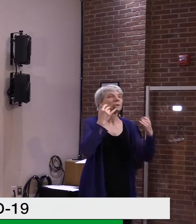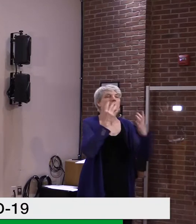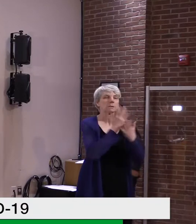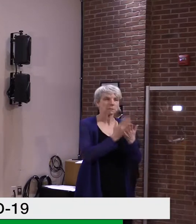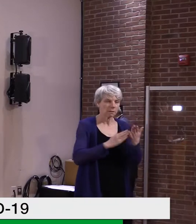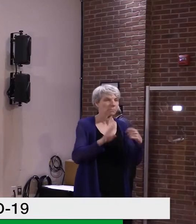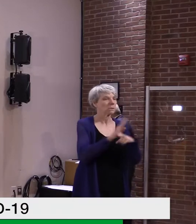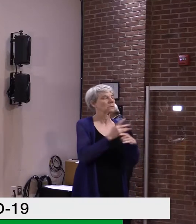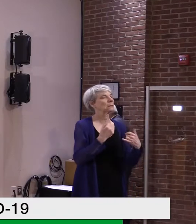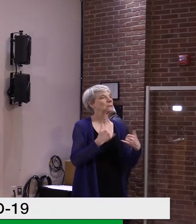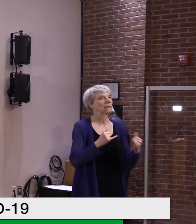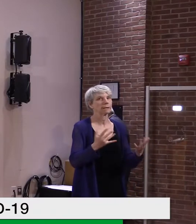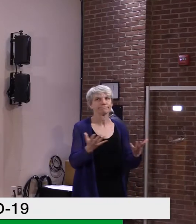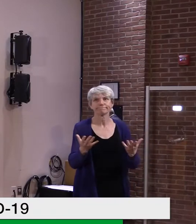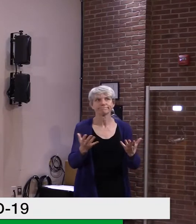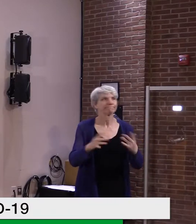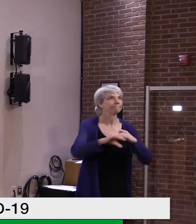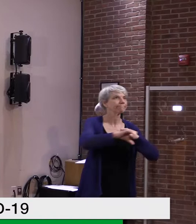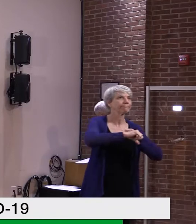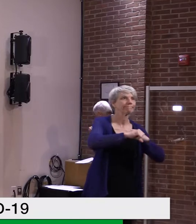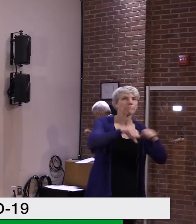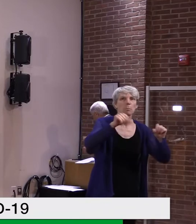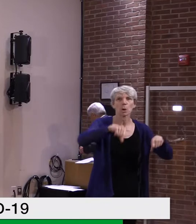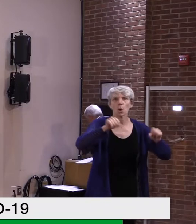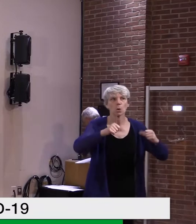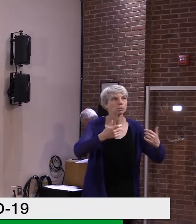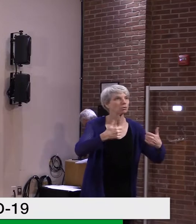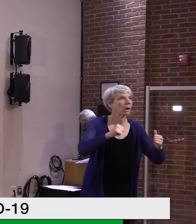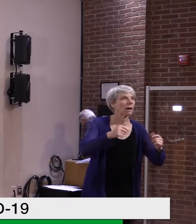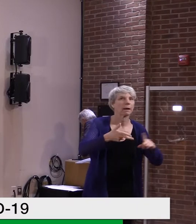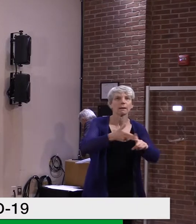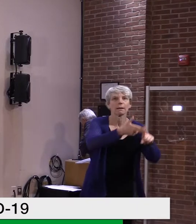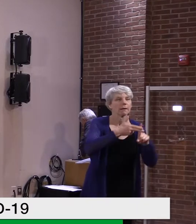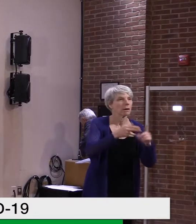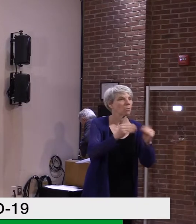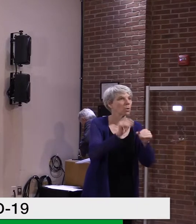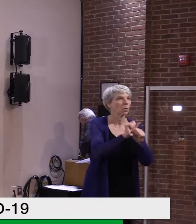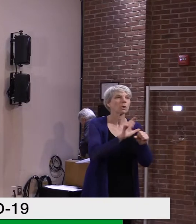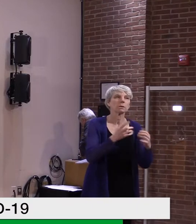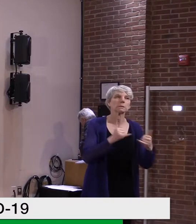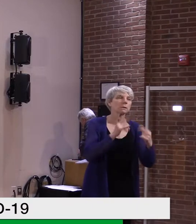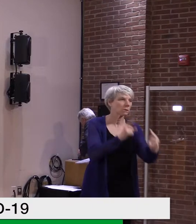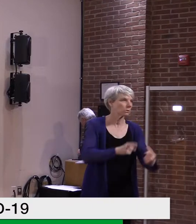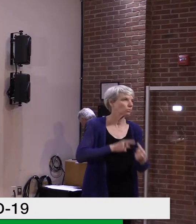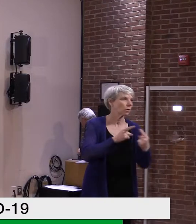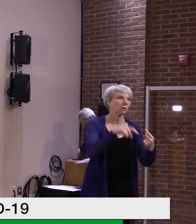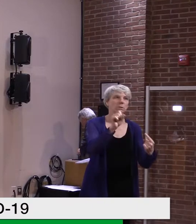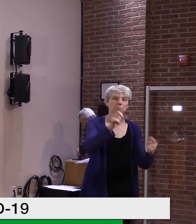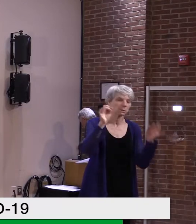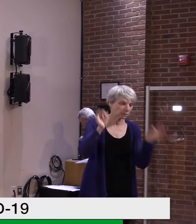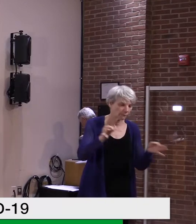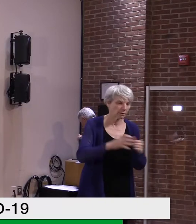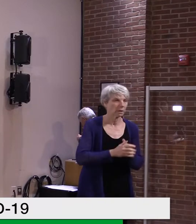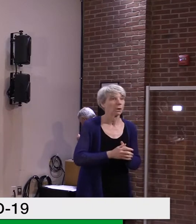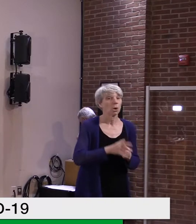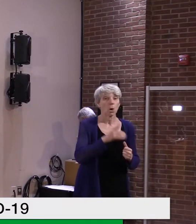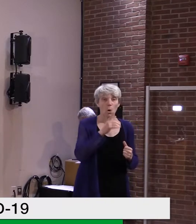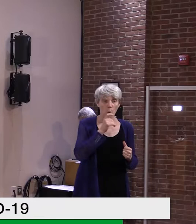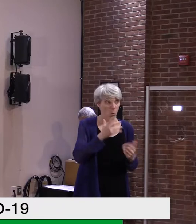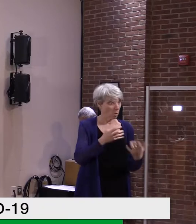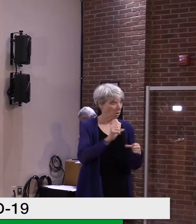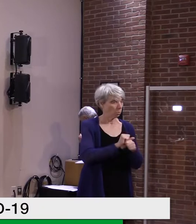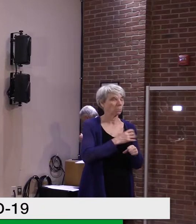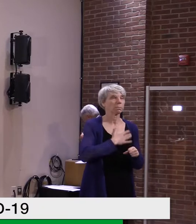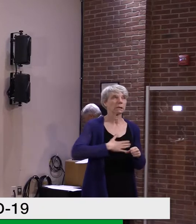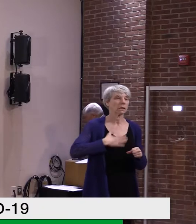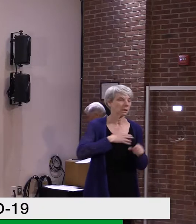talented workers. And, you know, so we're going to keep encouraging folks to continue looking for work and go back